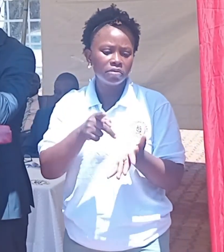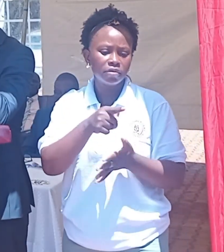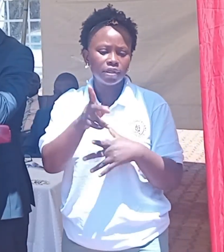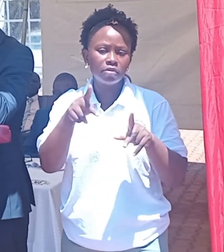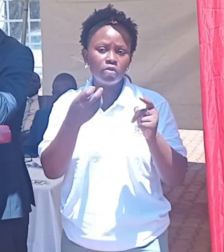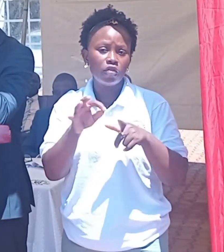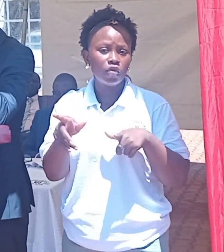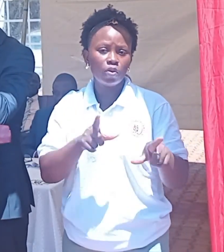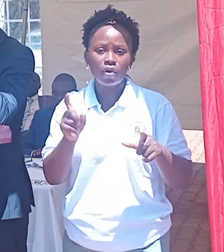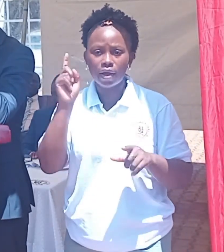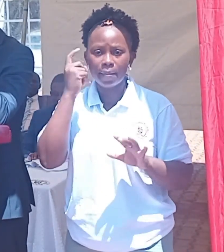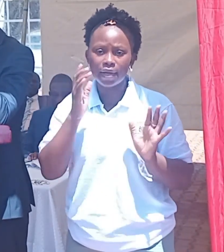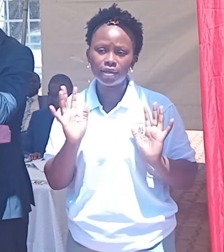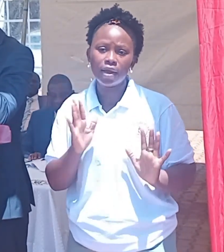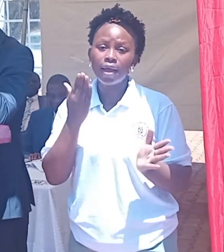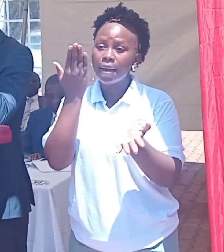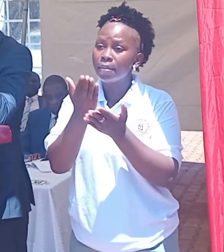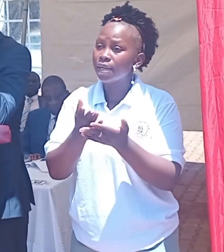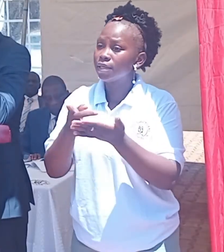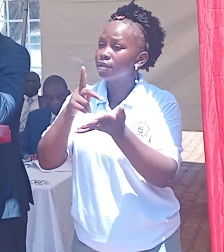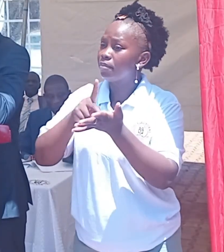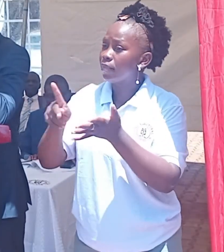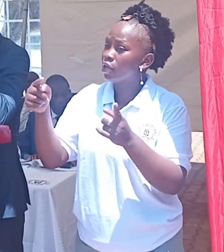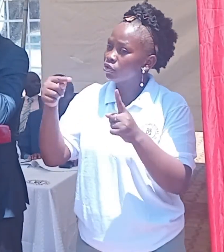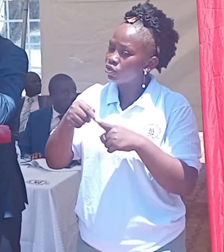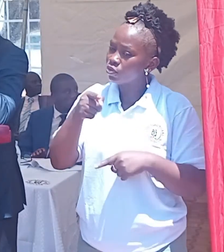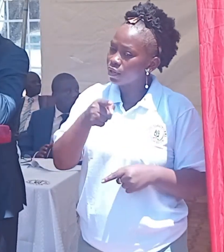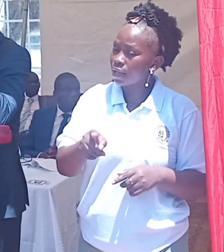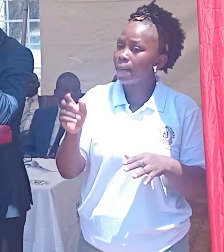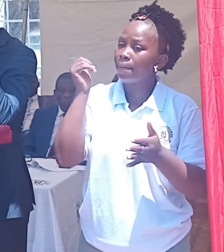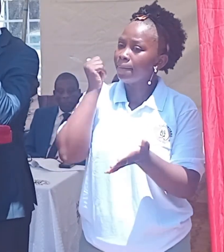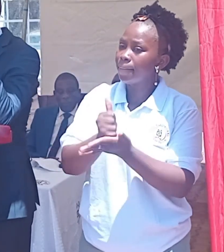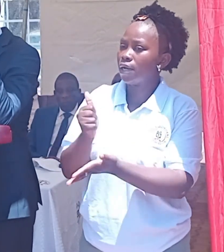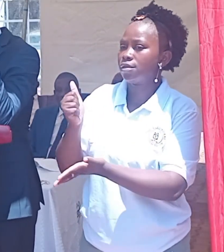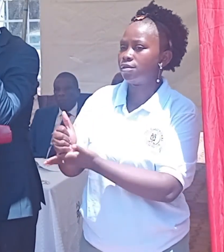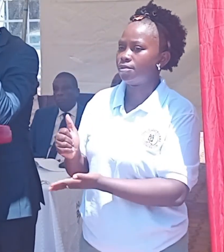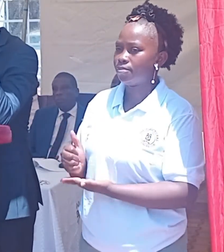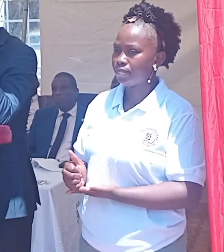of local government. Please pay to the designated banks.